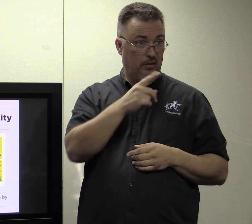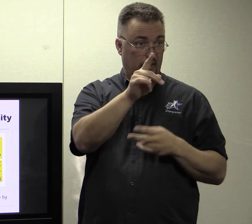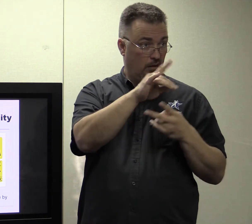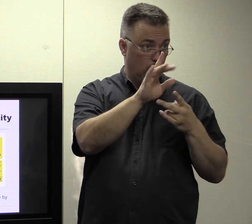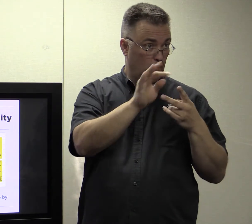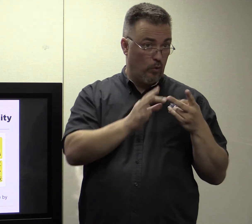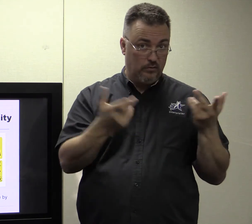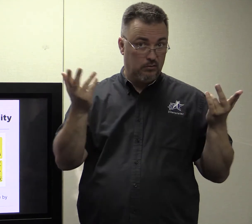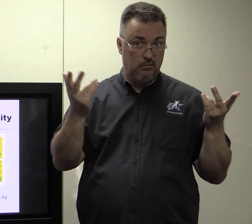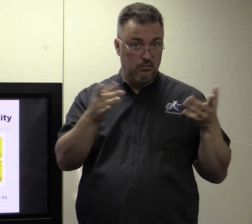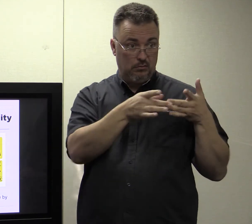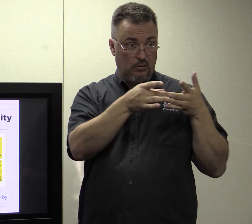individual.